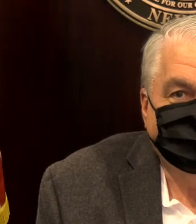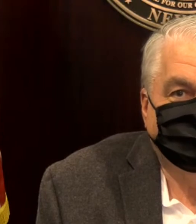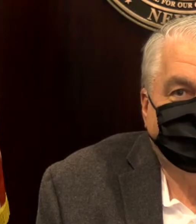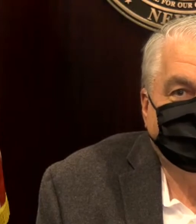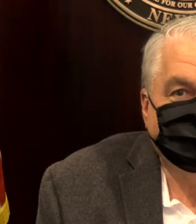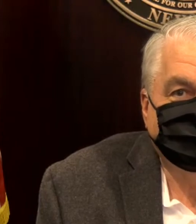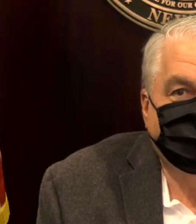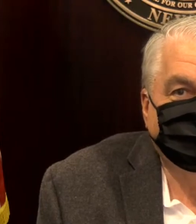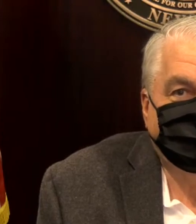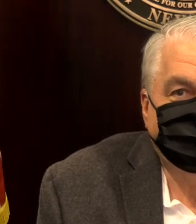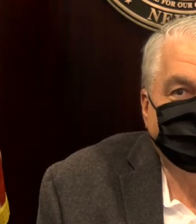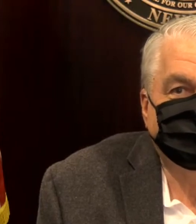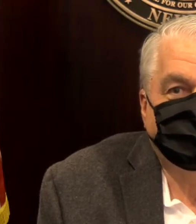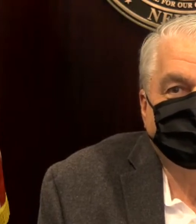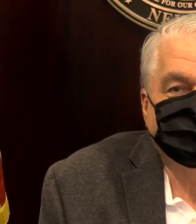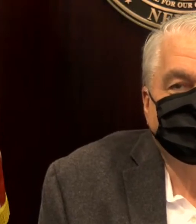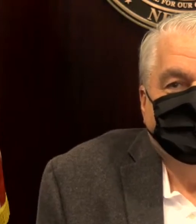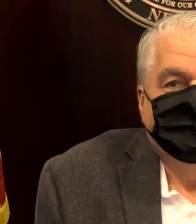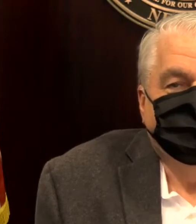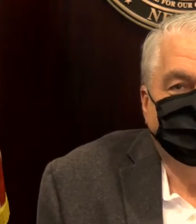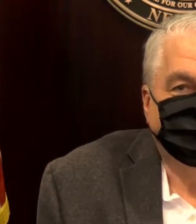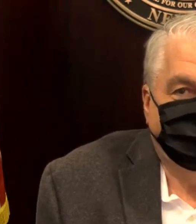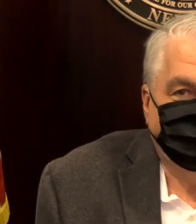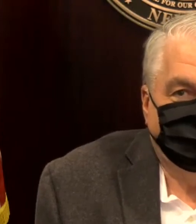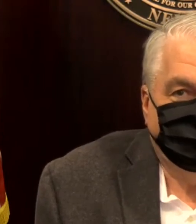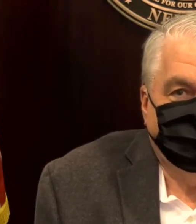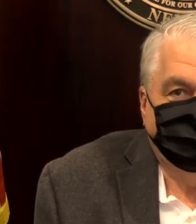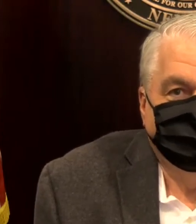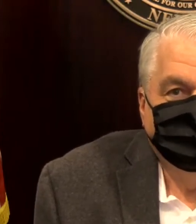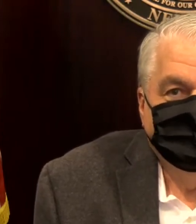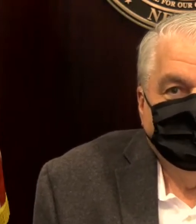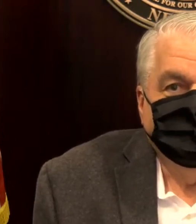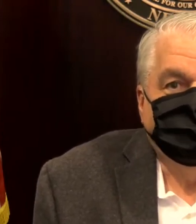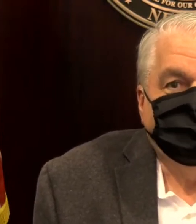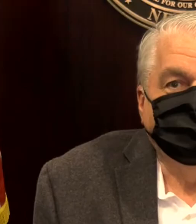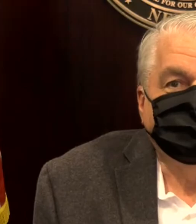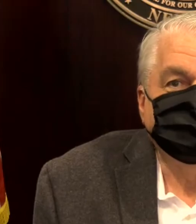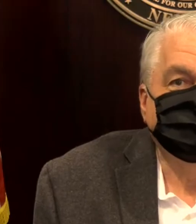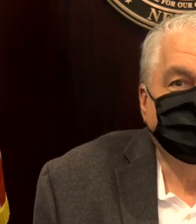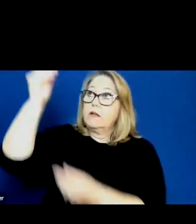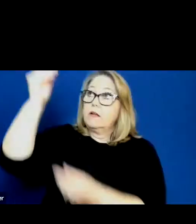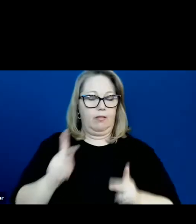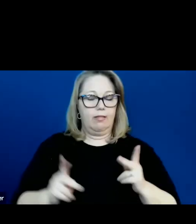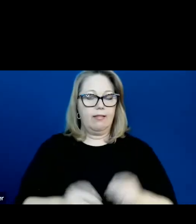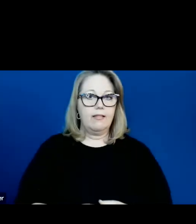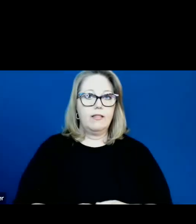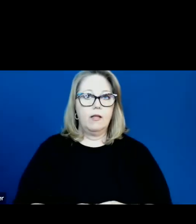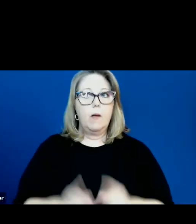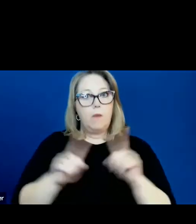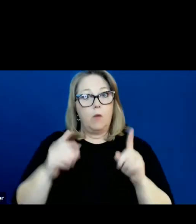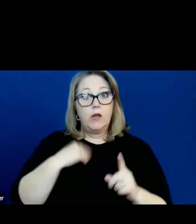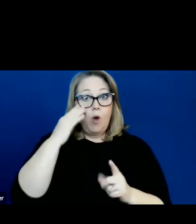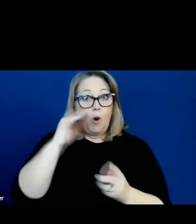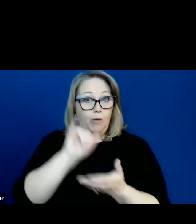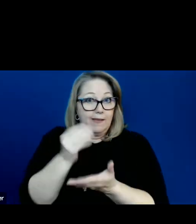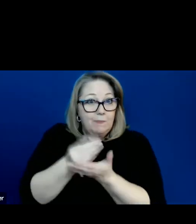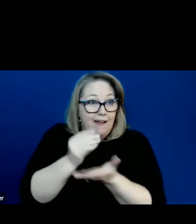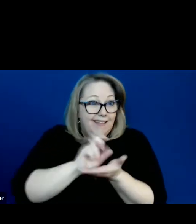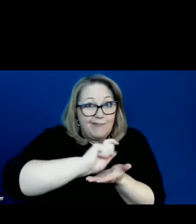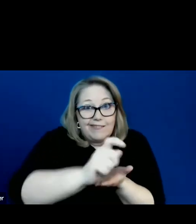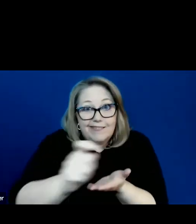as the fight against COVID-19 stretches into 2021. But we know that this is not enough, not for